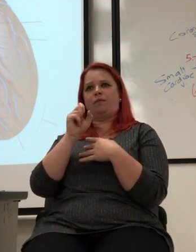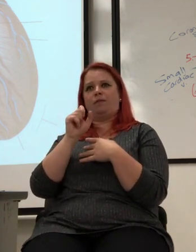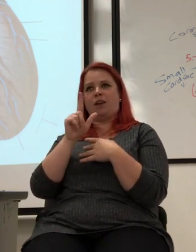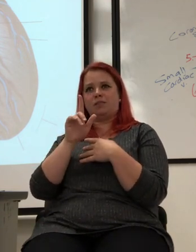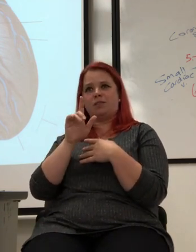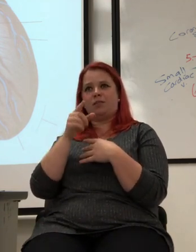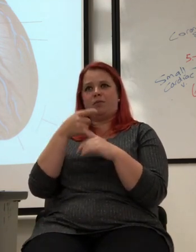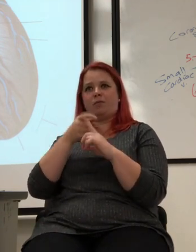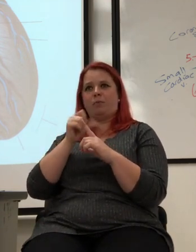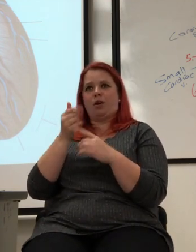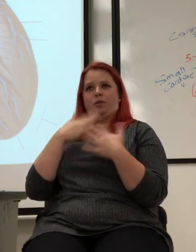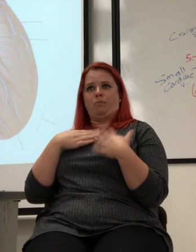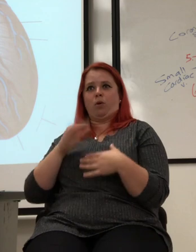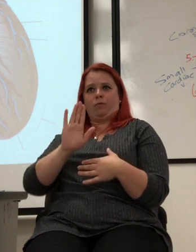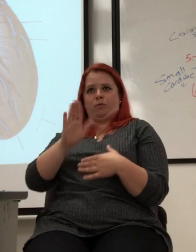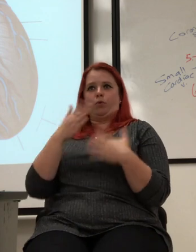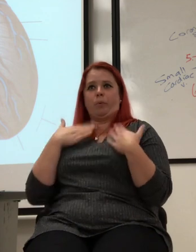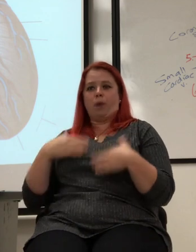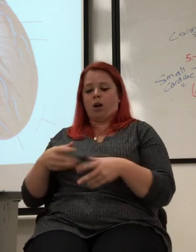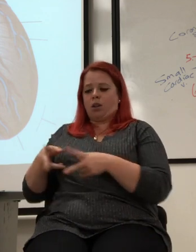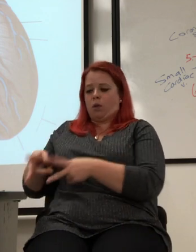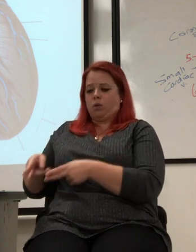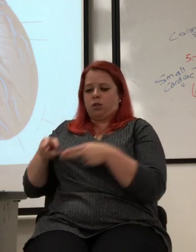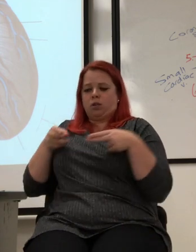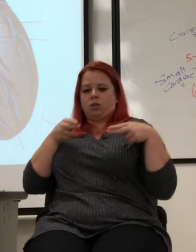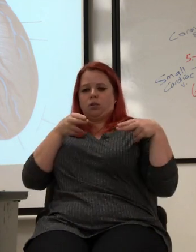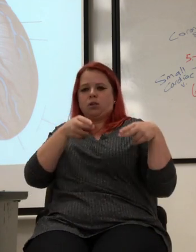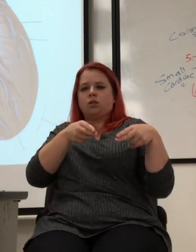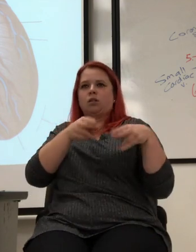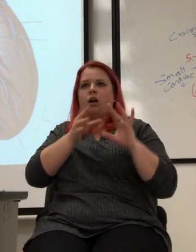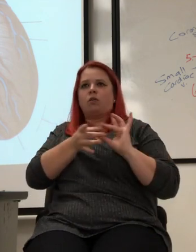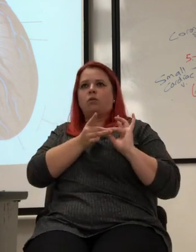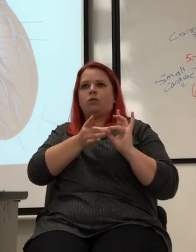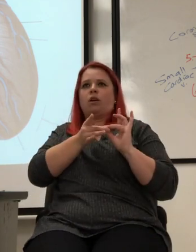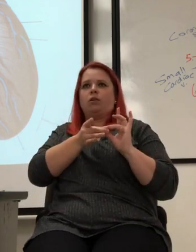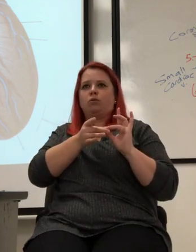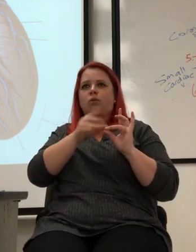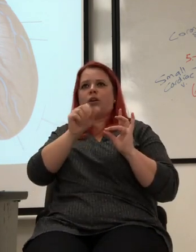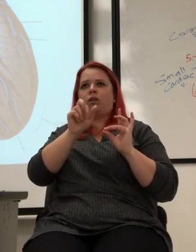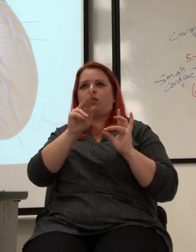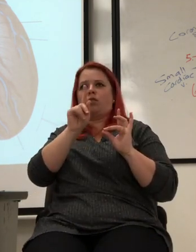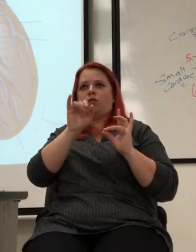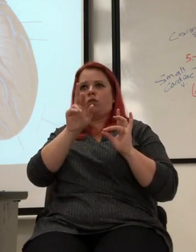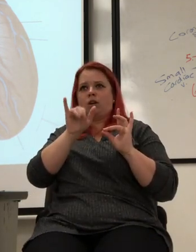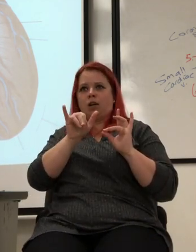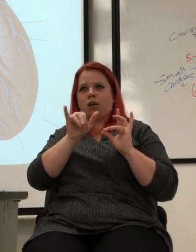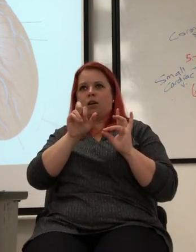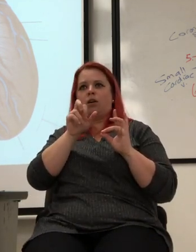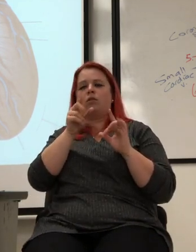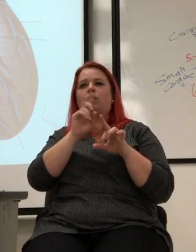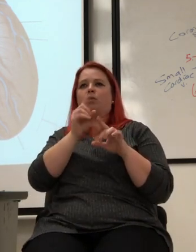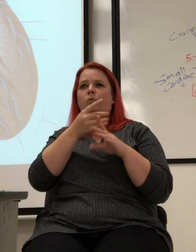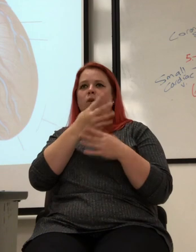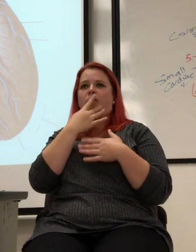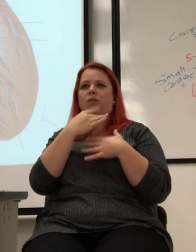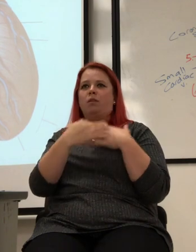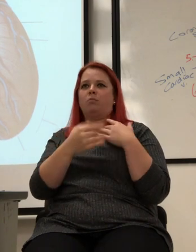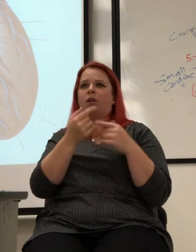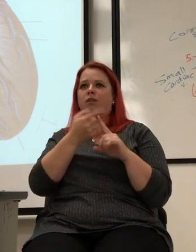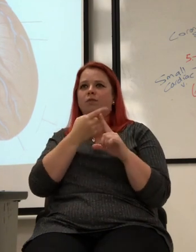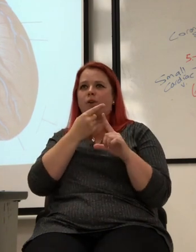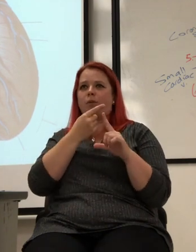tissue rejection, it's from your own body, and they'll graft it onto the artery where the blood's coming from, and